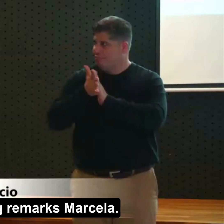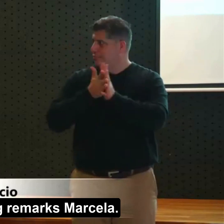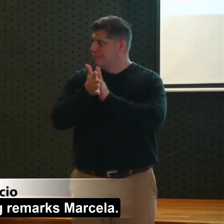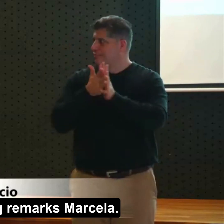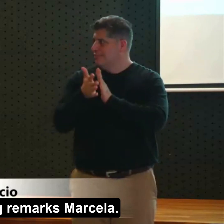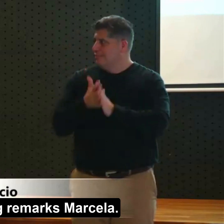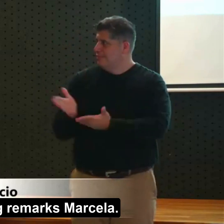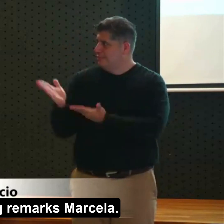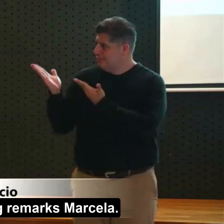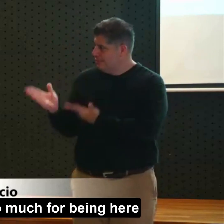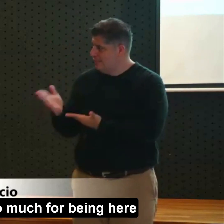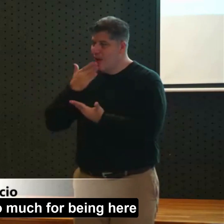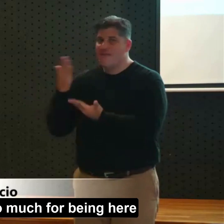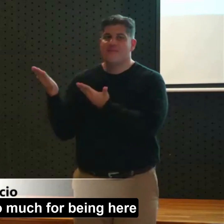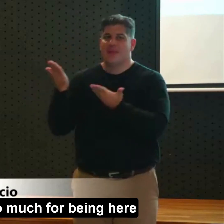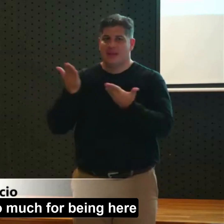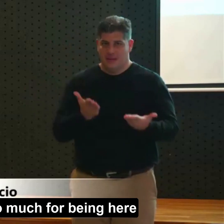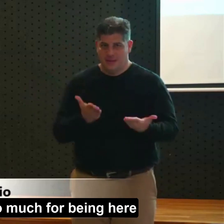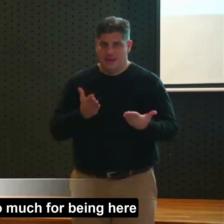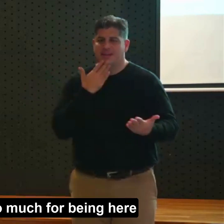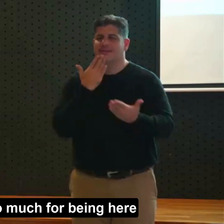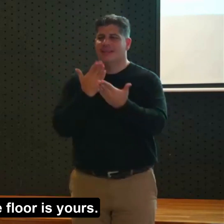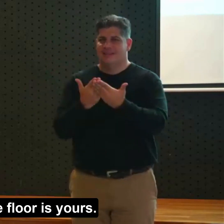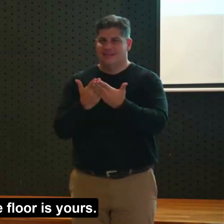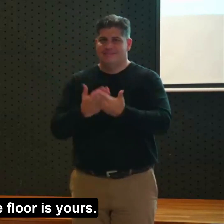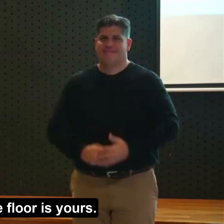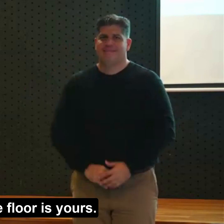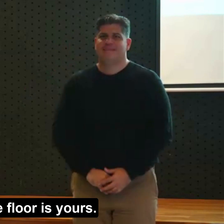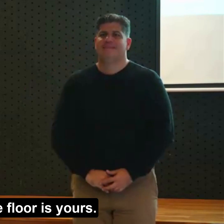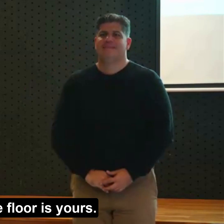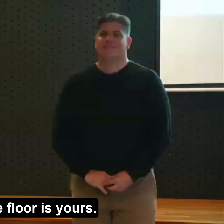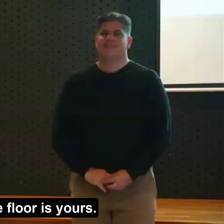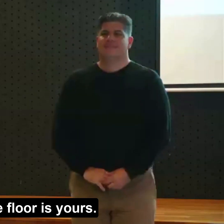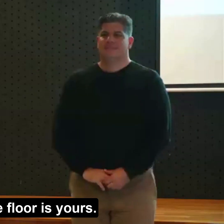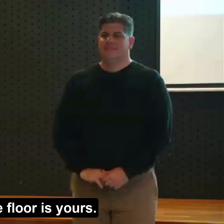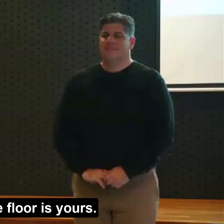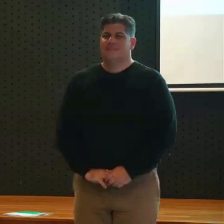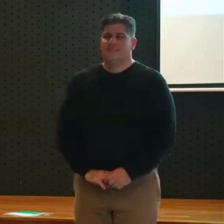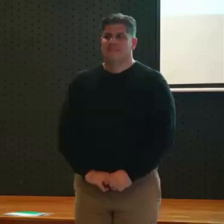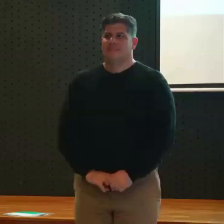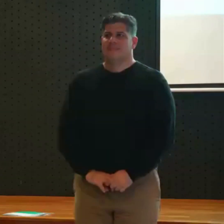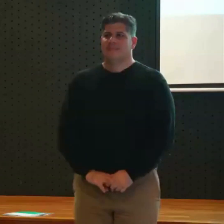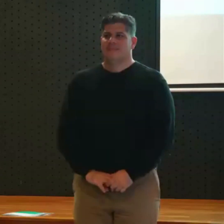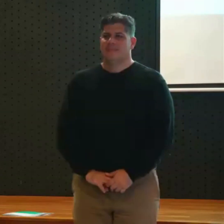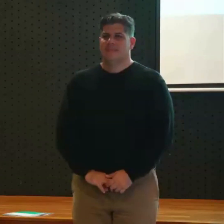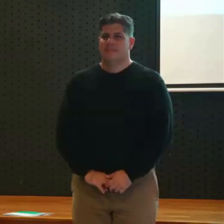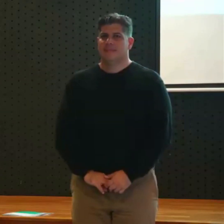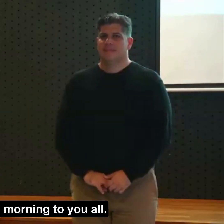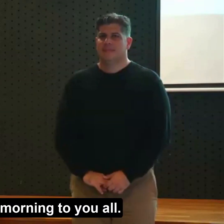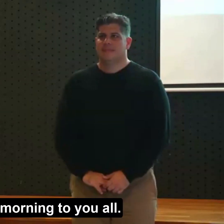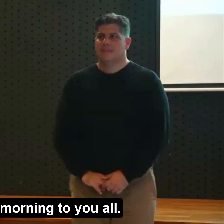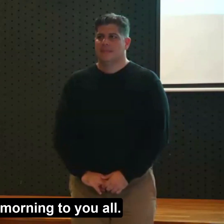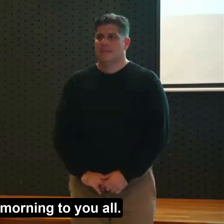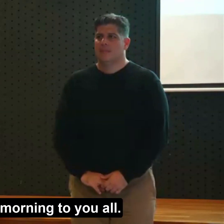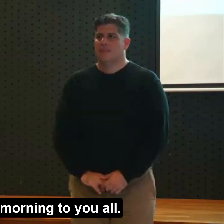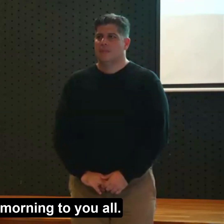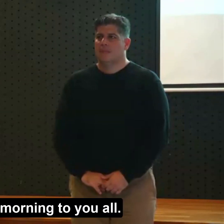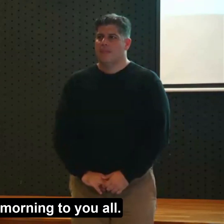remarks. Marcela, thank you so much for being here, and the floor is yours, ma'am.